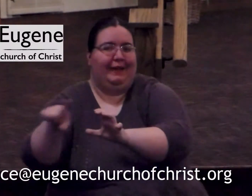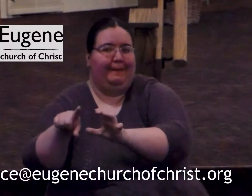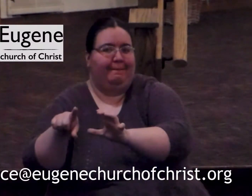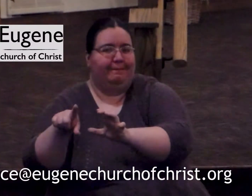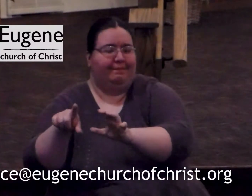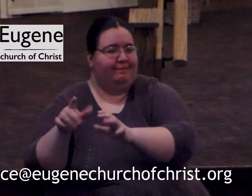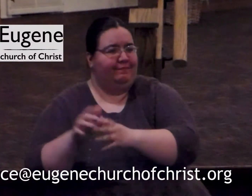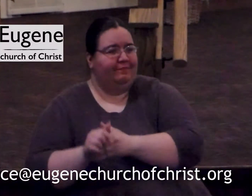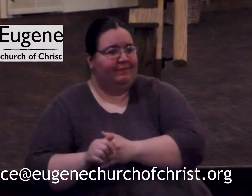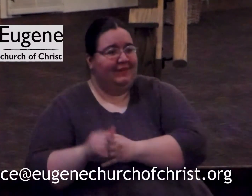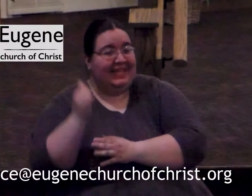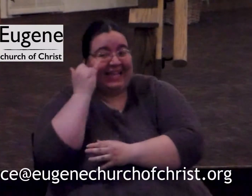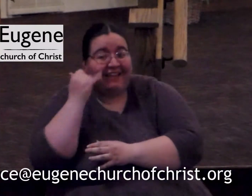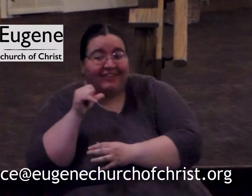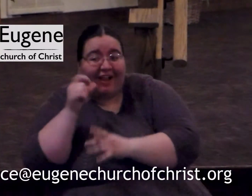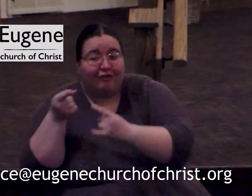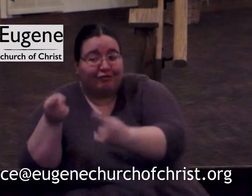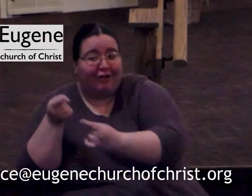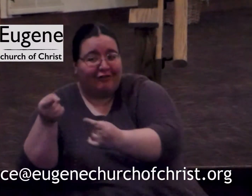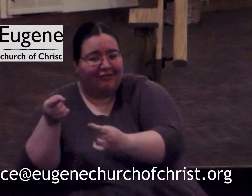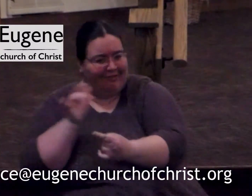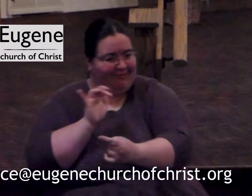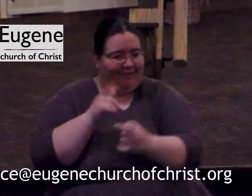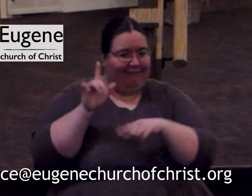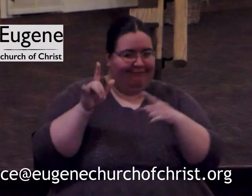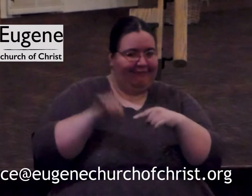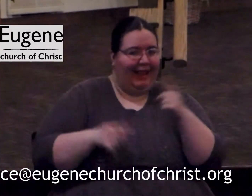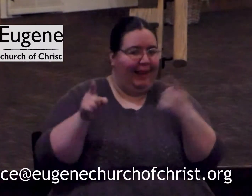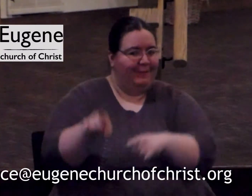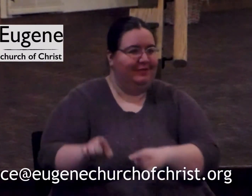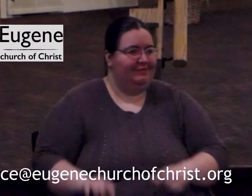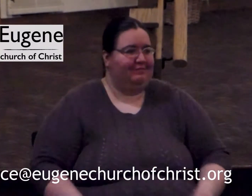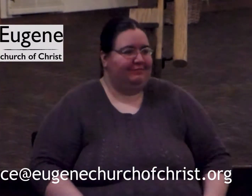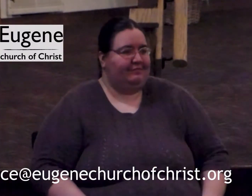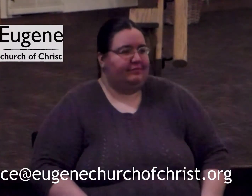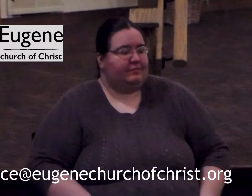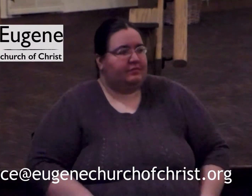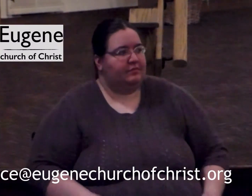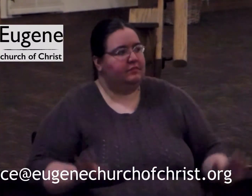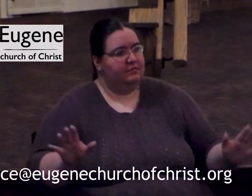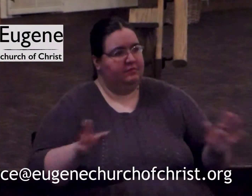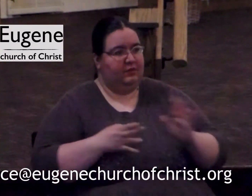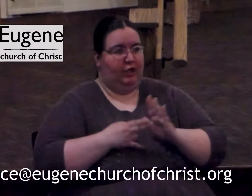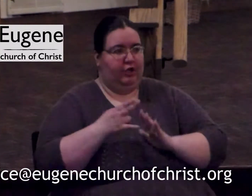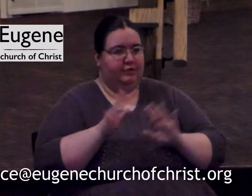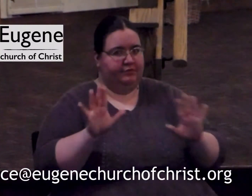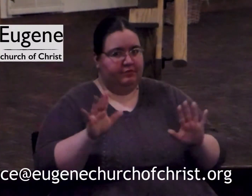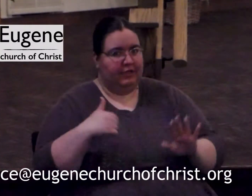Now, I am going to be fully honest with you. I would choose any other path to get those texts if I were them.